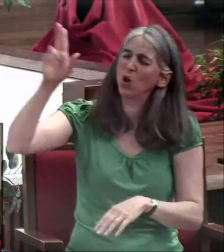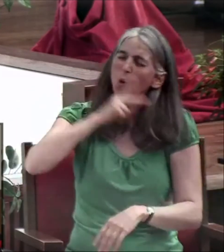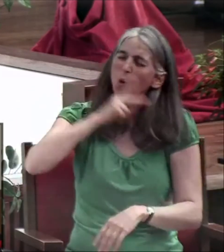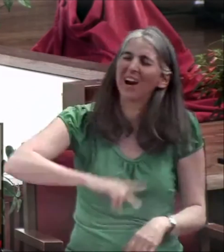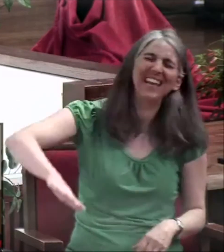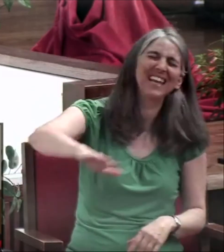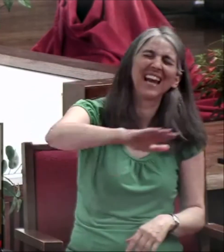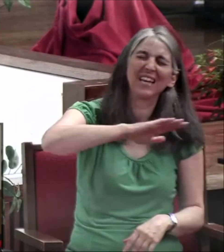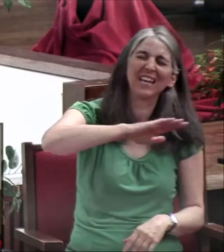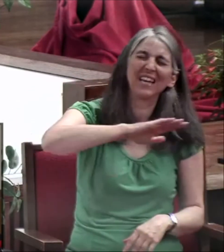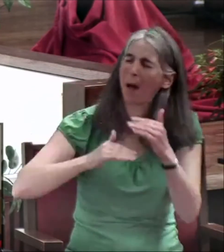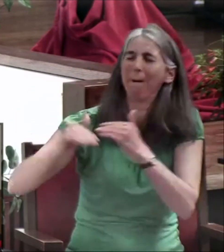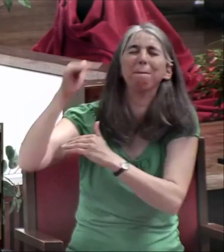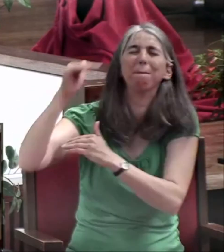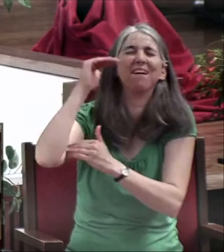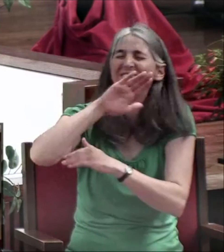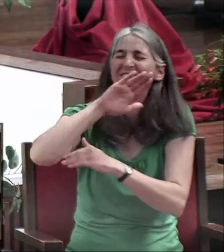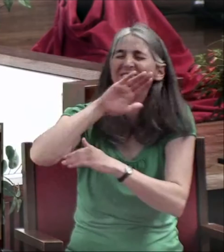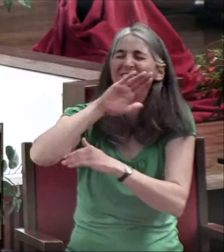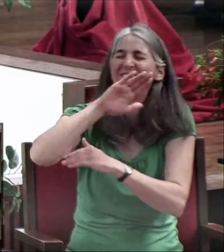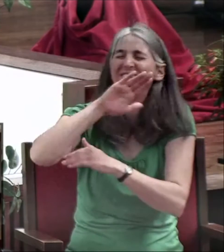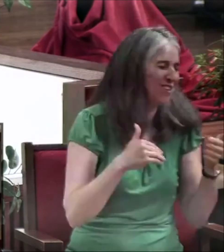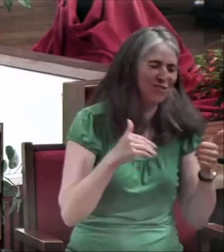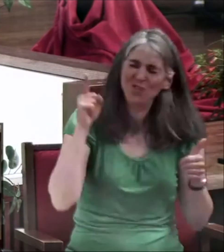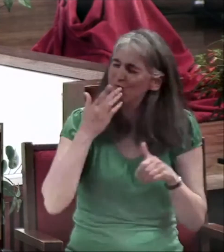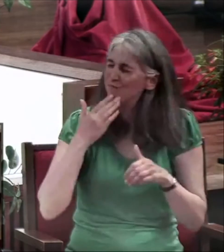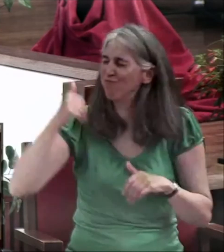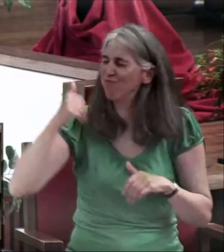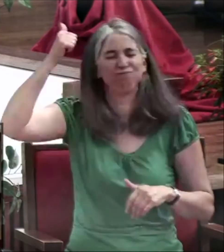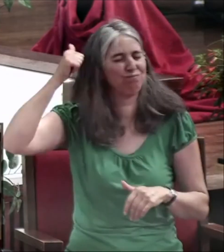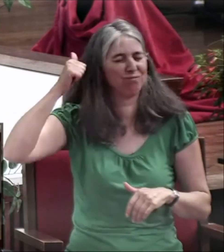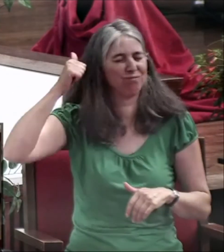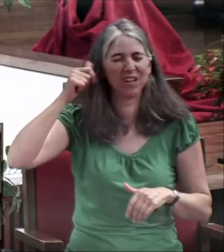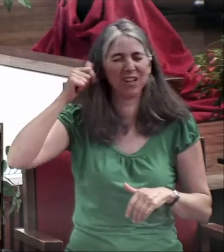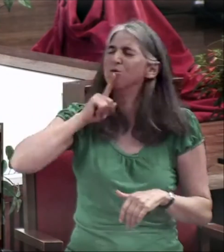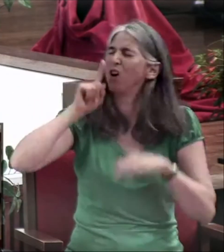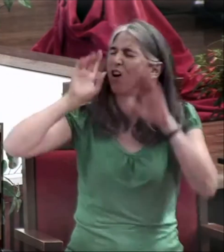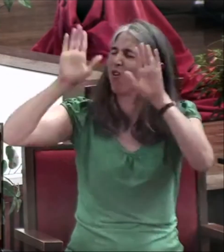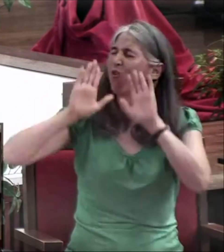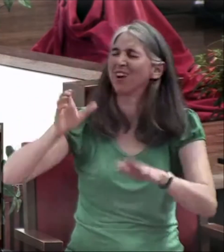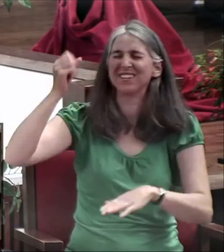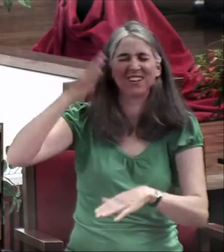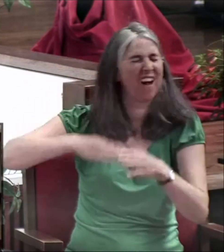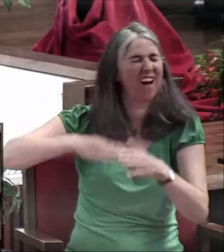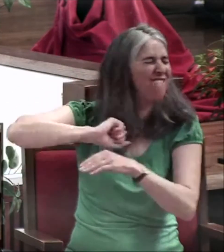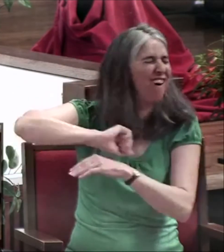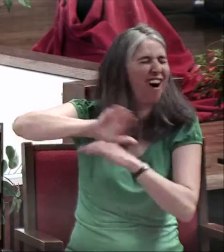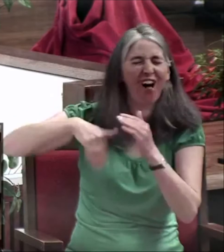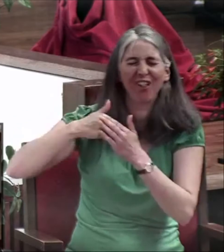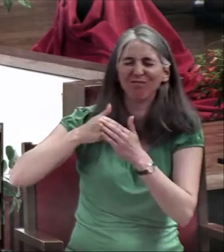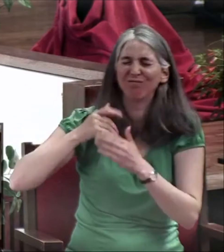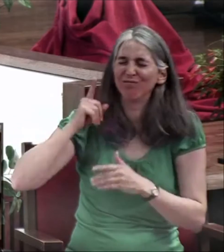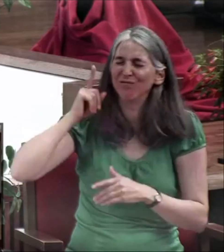kingdom above all kingdoms. You are the greatest God of all.